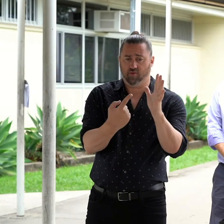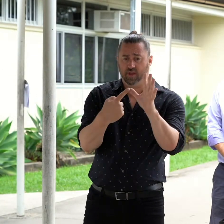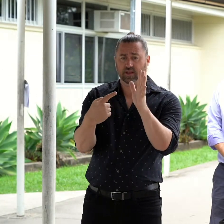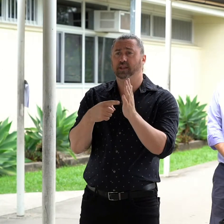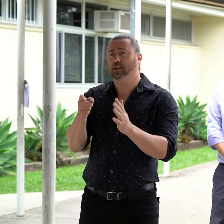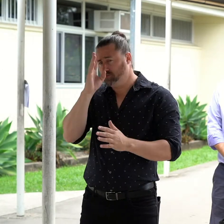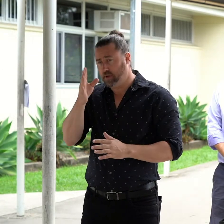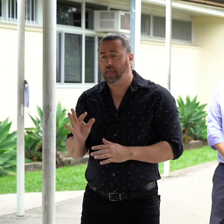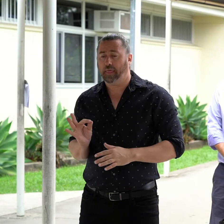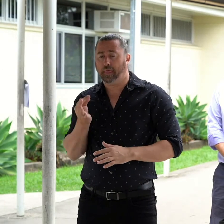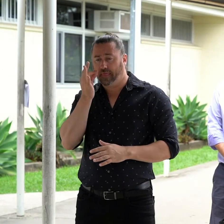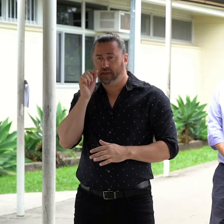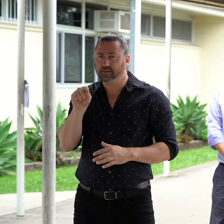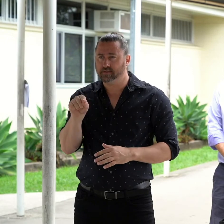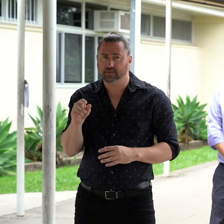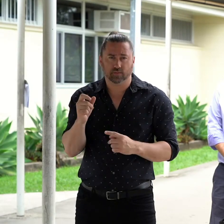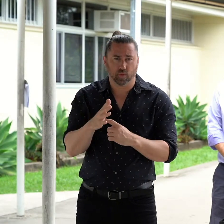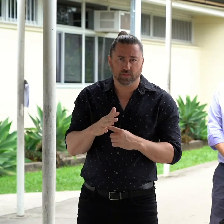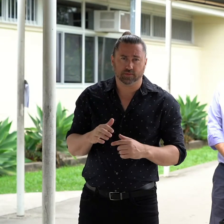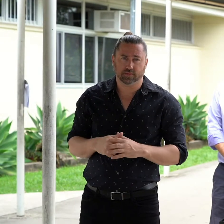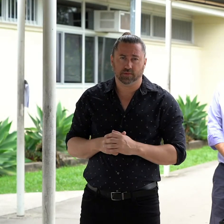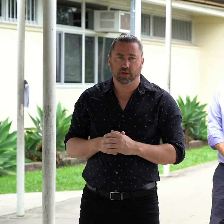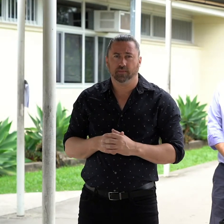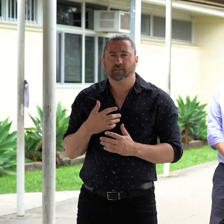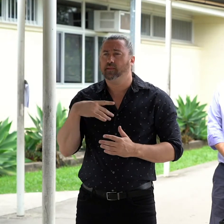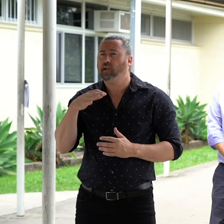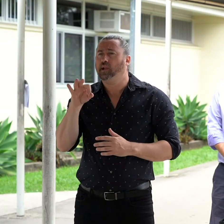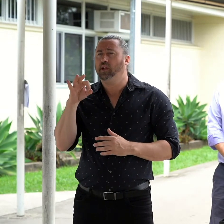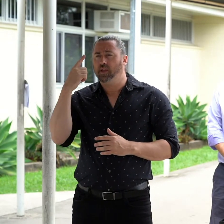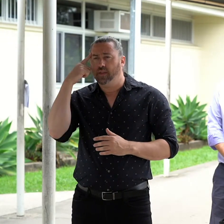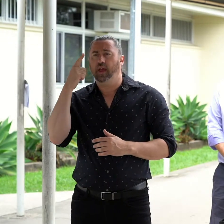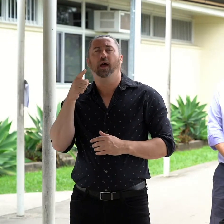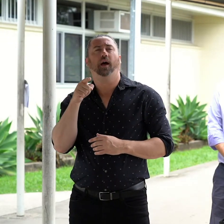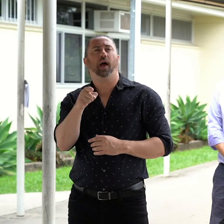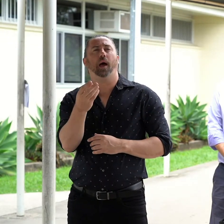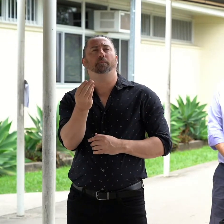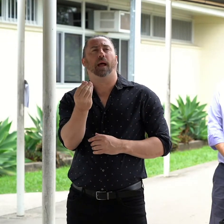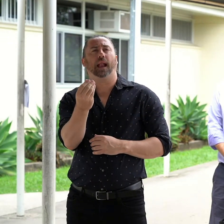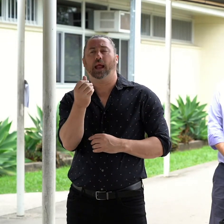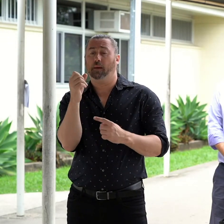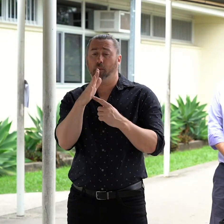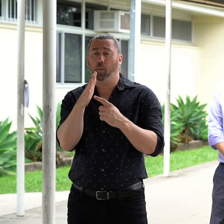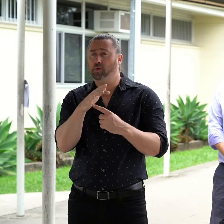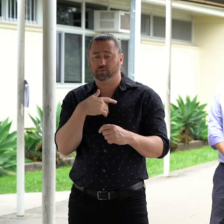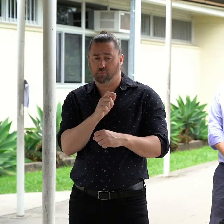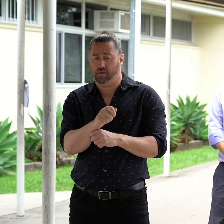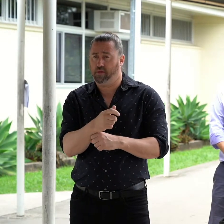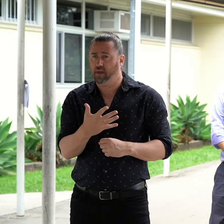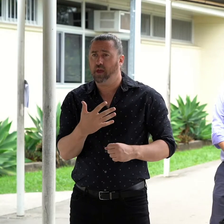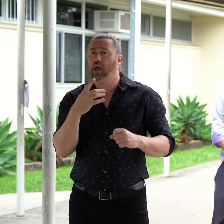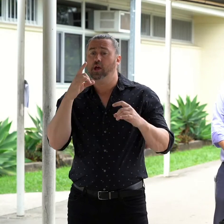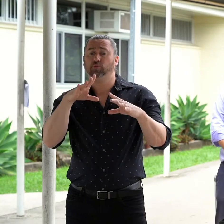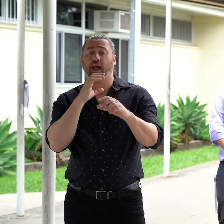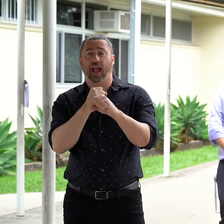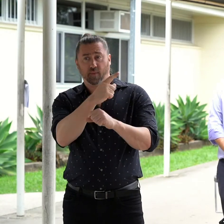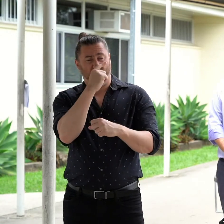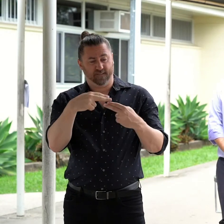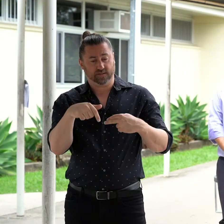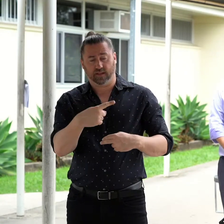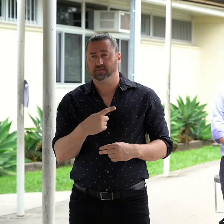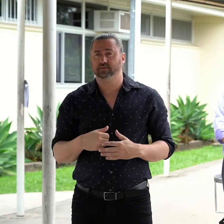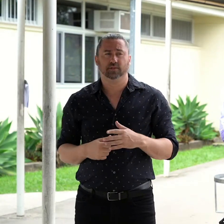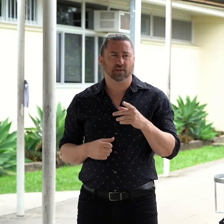PCR test. But we shouldn't be choosing which test based on cost. It's something that the Morrison government can rectify. It's obviously a